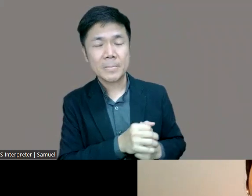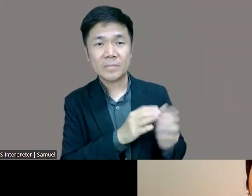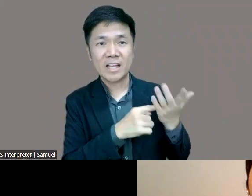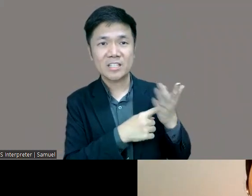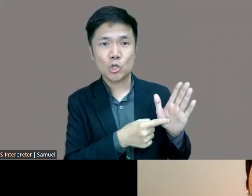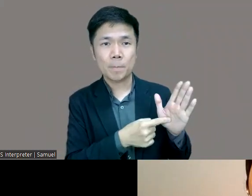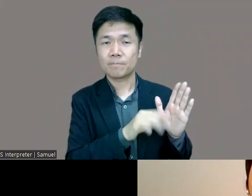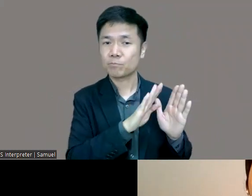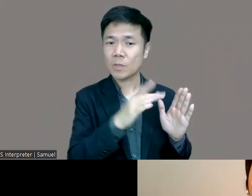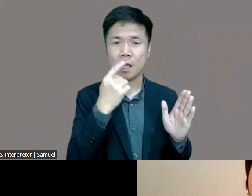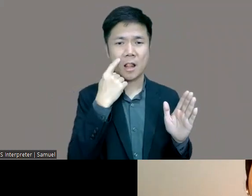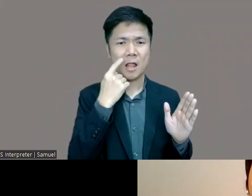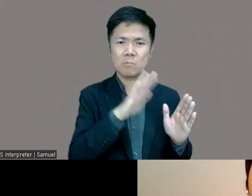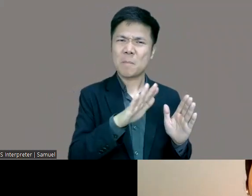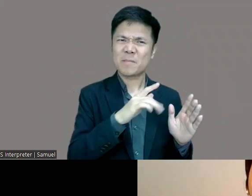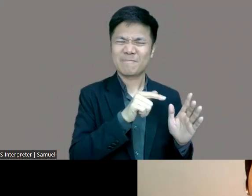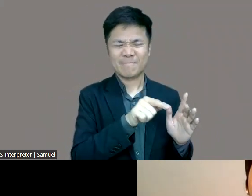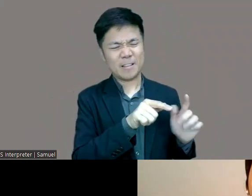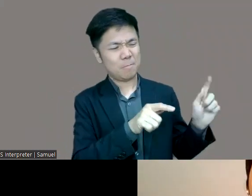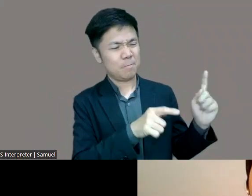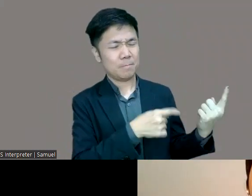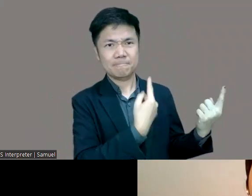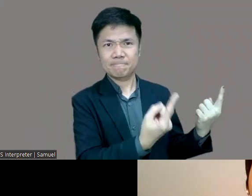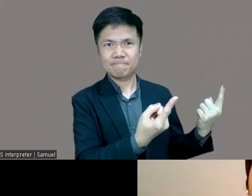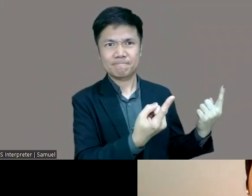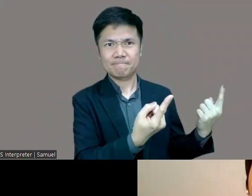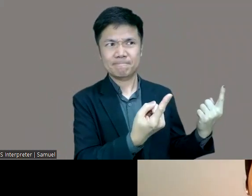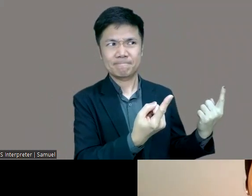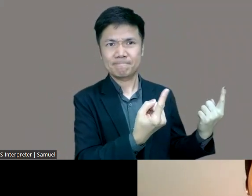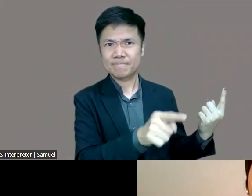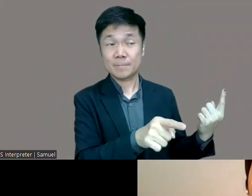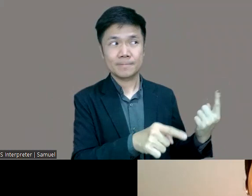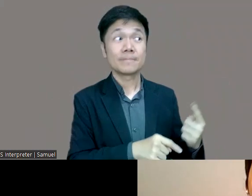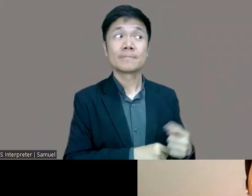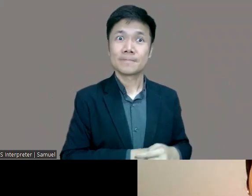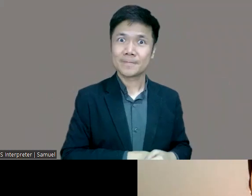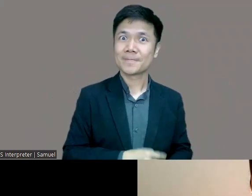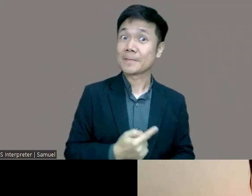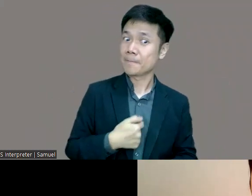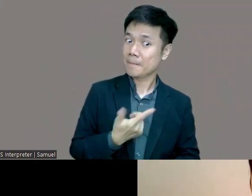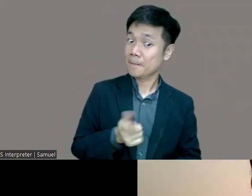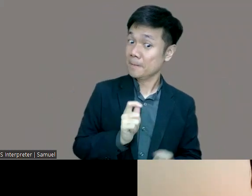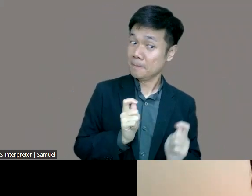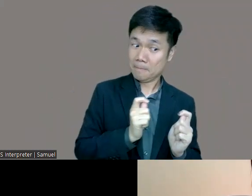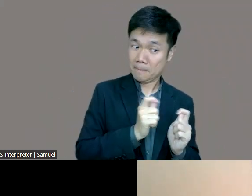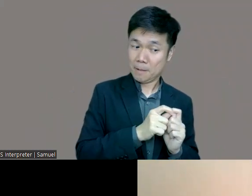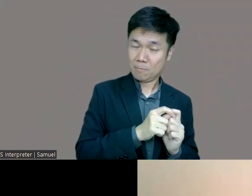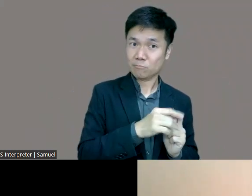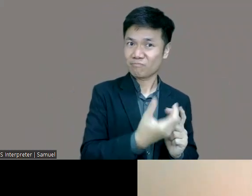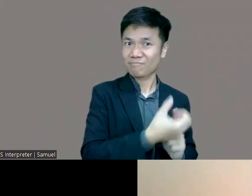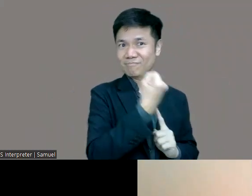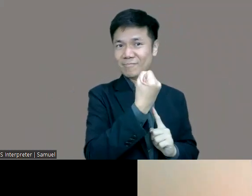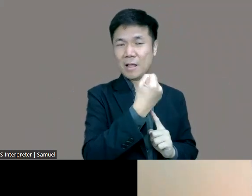and a wrong use of those, right? So people, for example, taking the opportunity of the possibility of registering someone